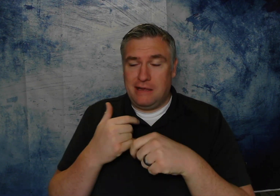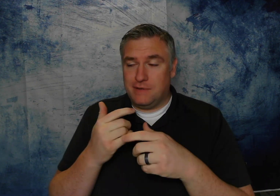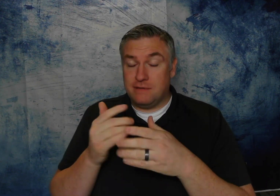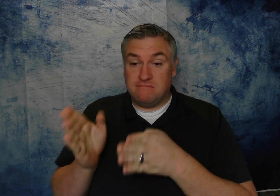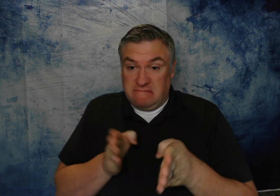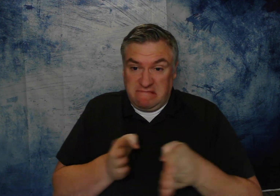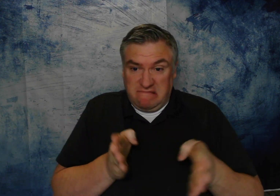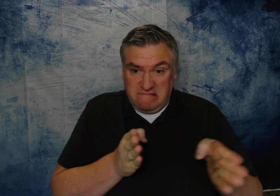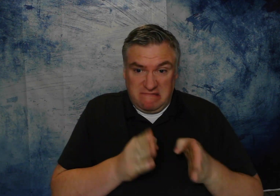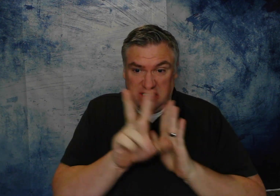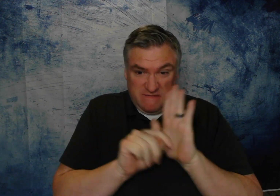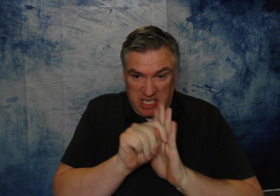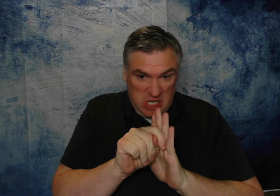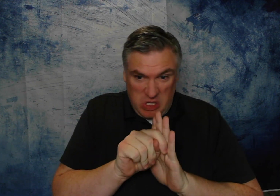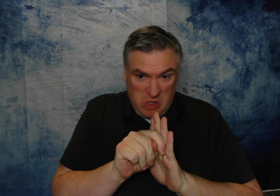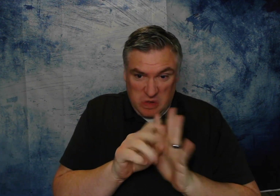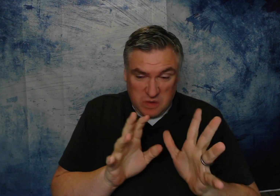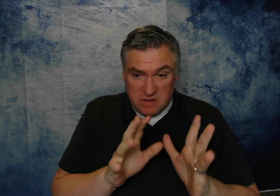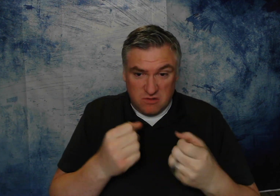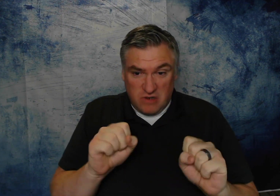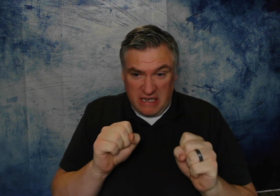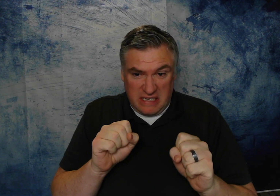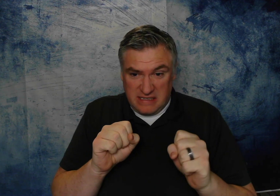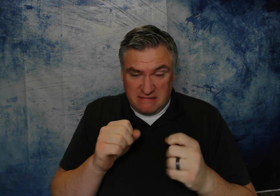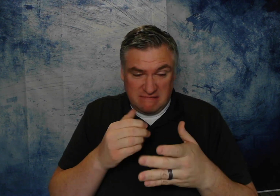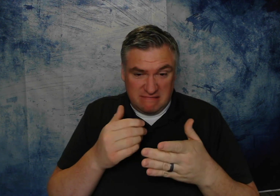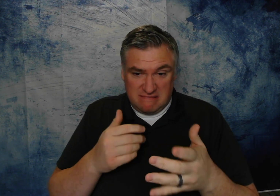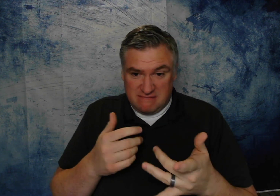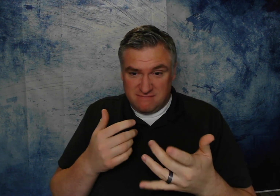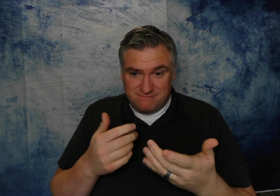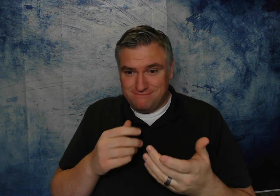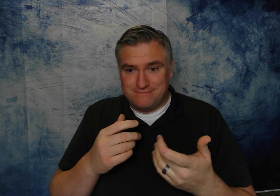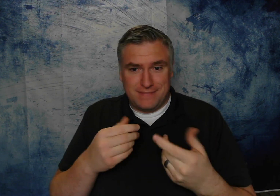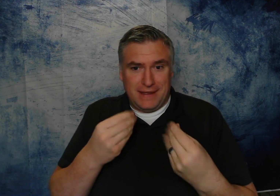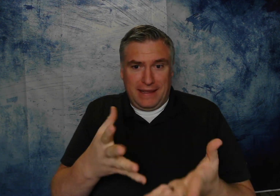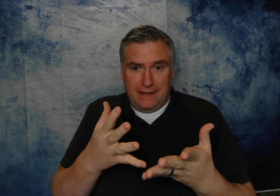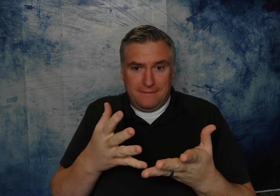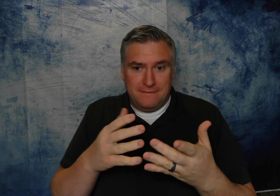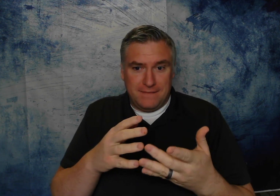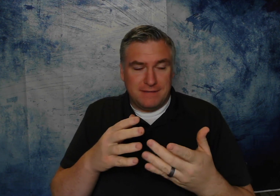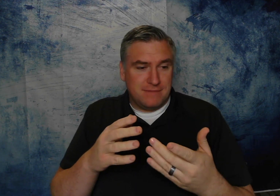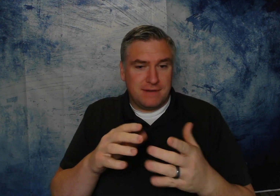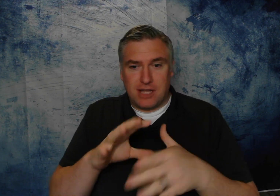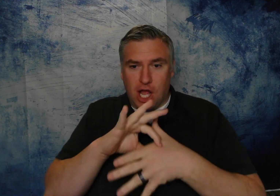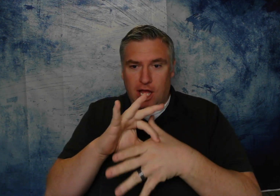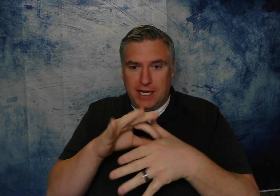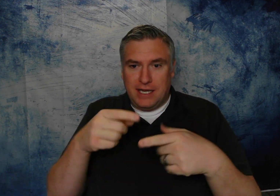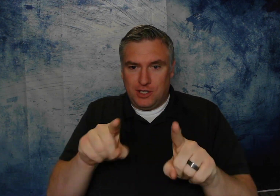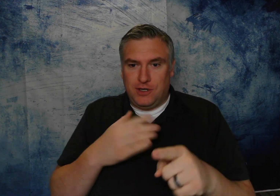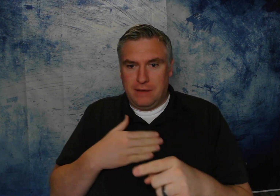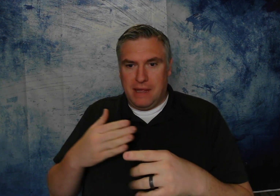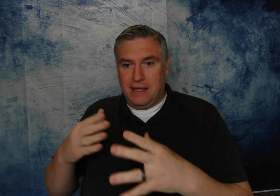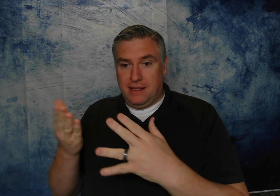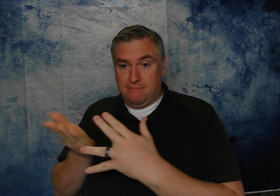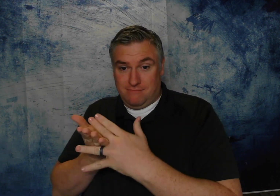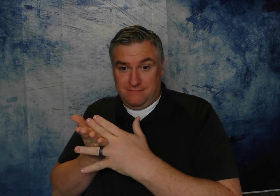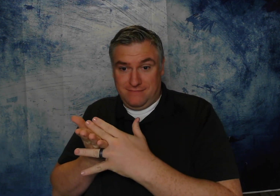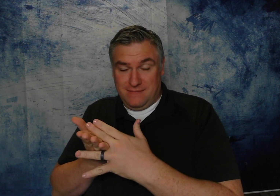early. I've been prepping videos, trying to be able to give content during my paternity